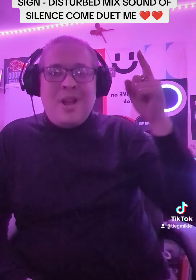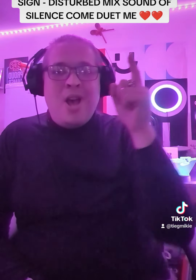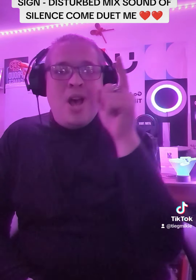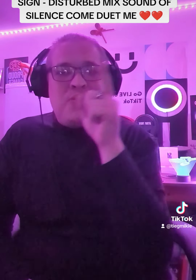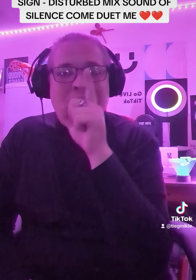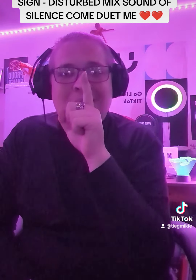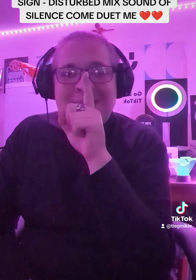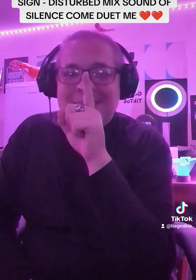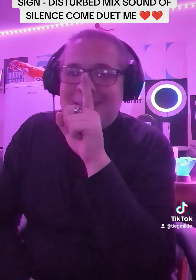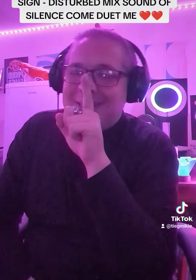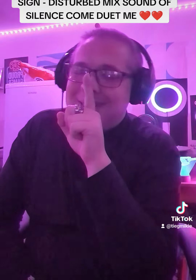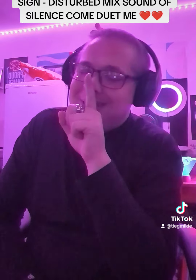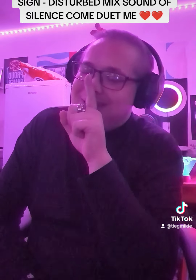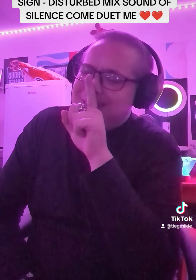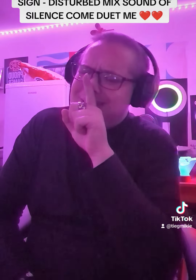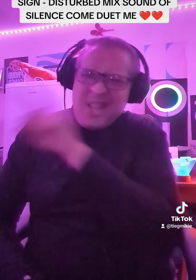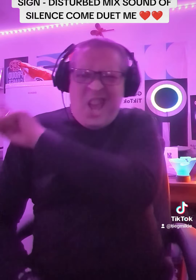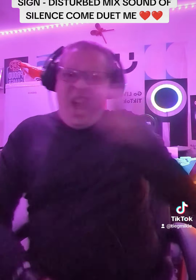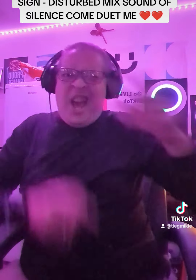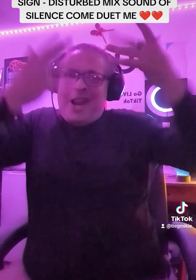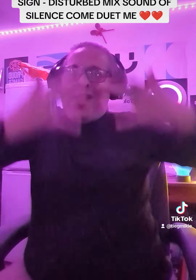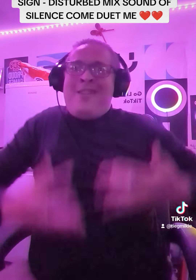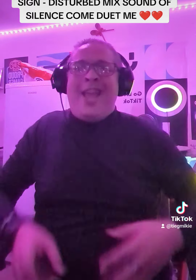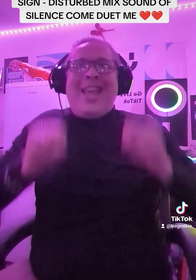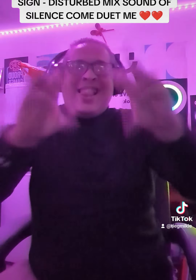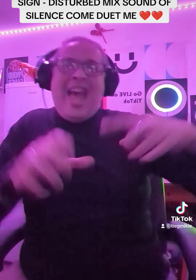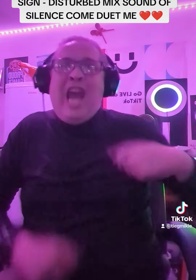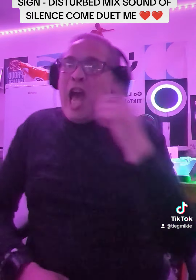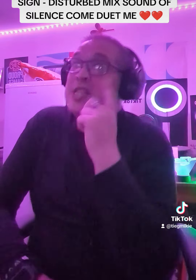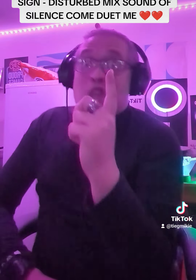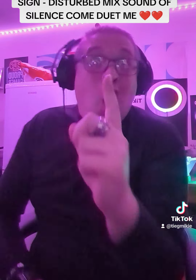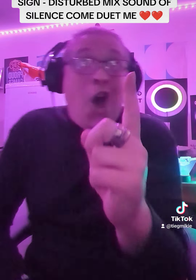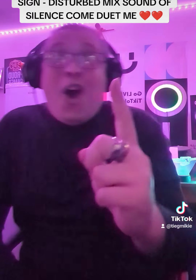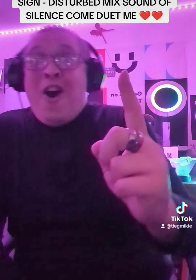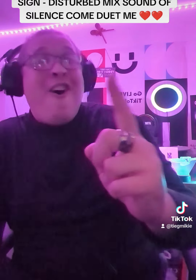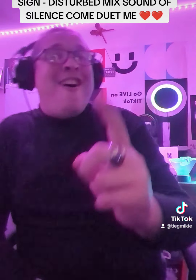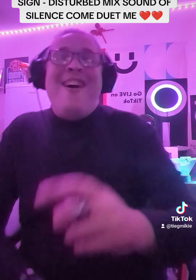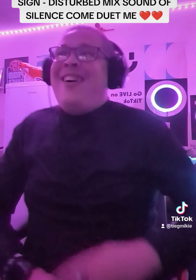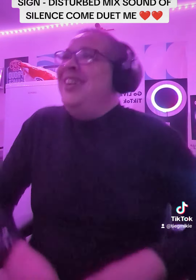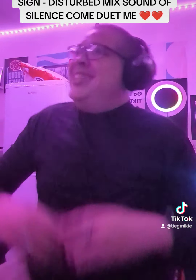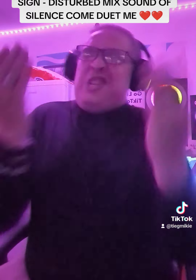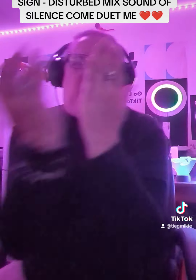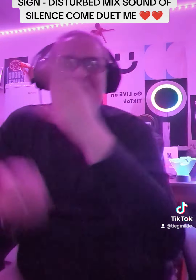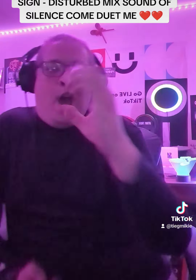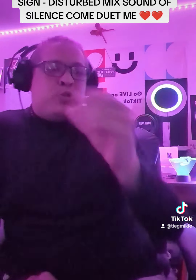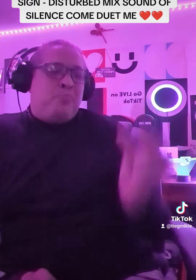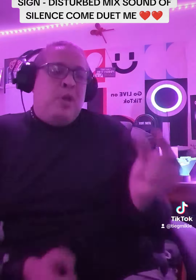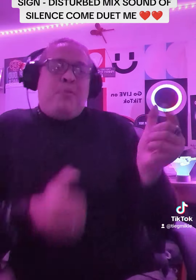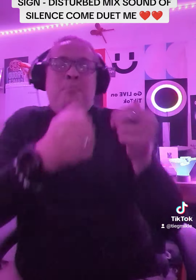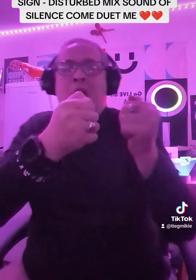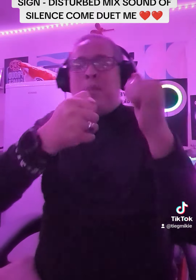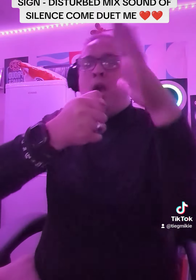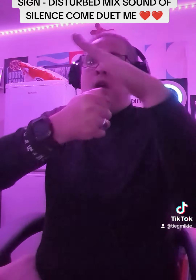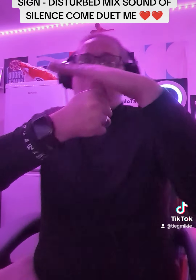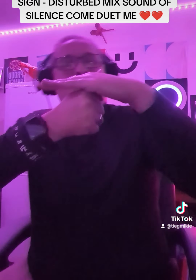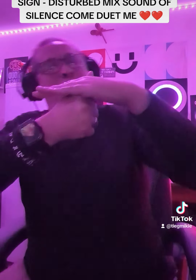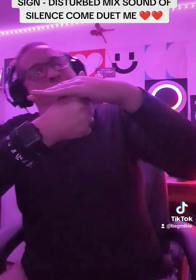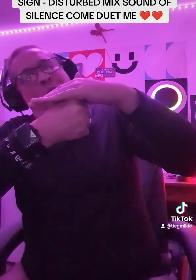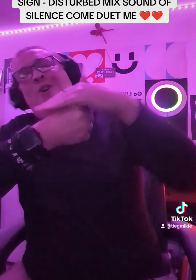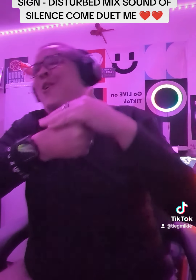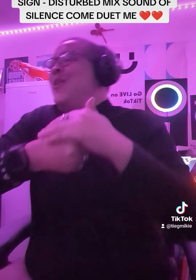Of silence And in the naked light I saw Ten thousand people leaving